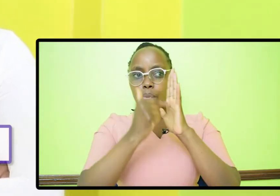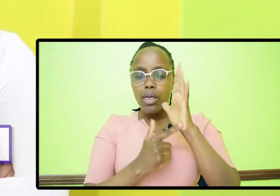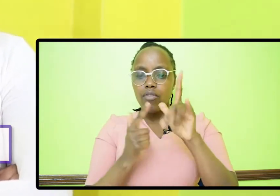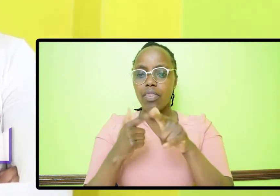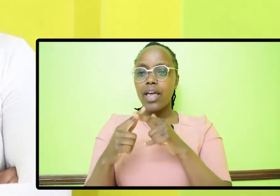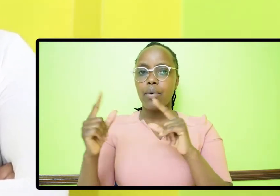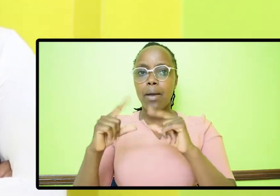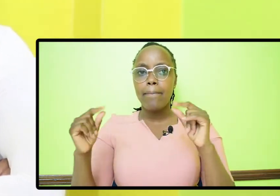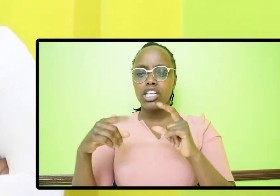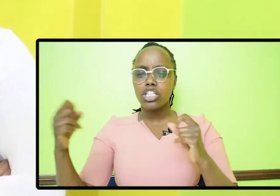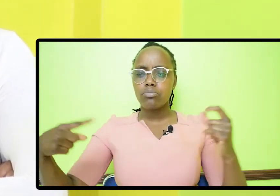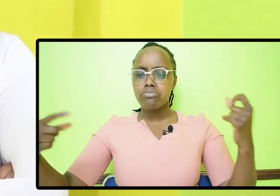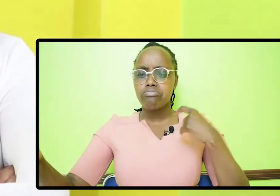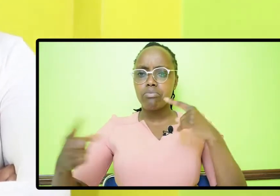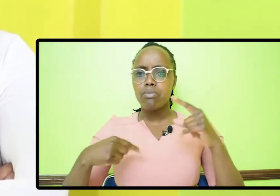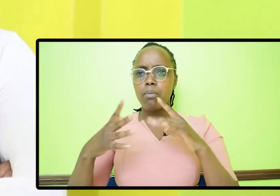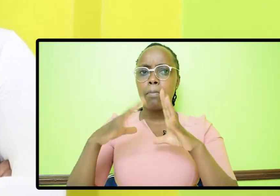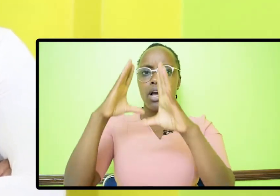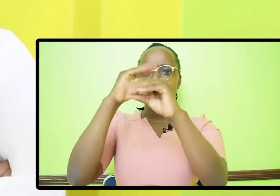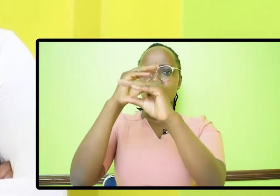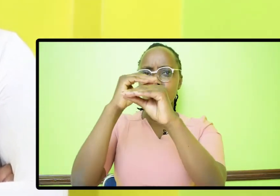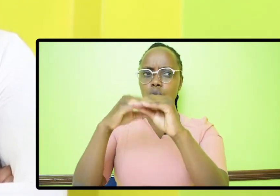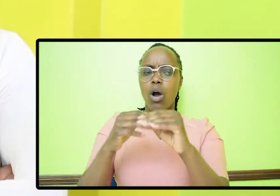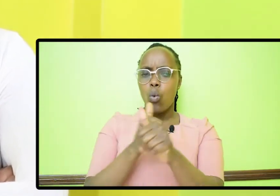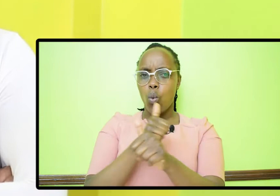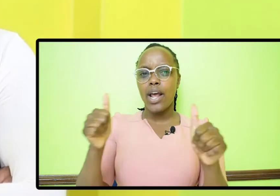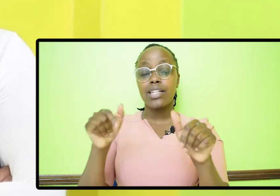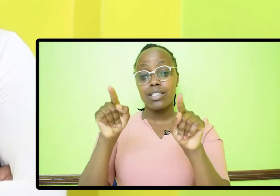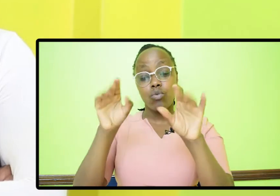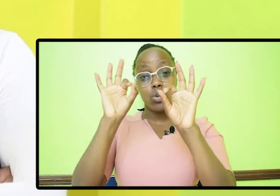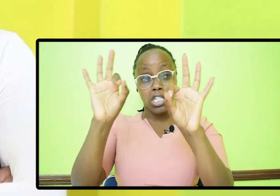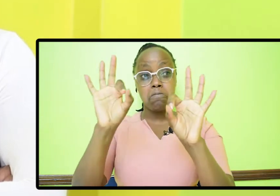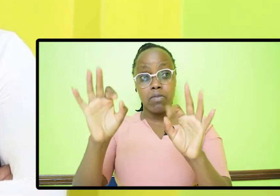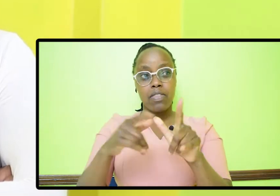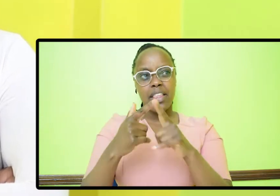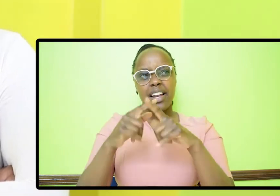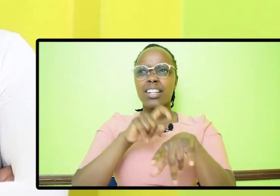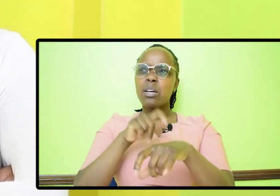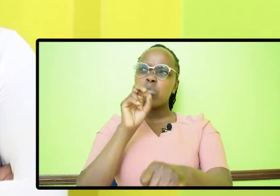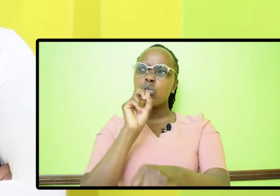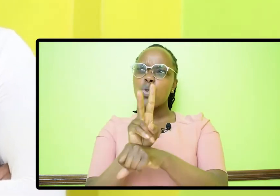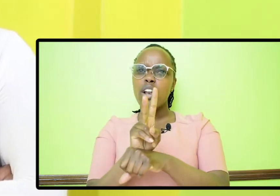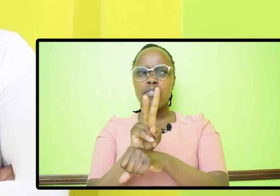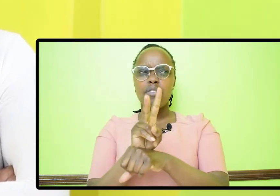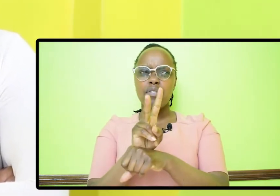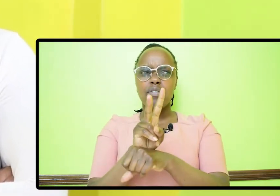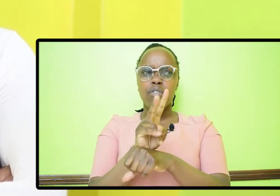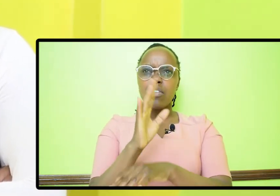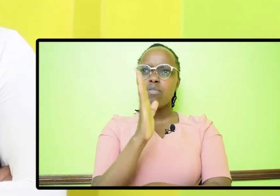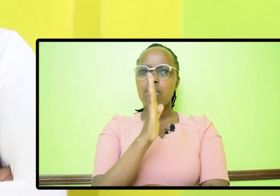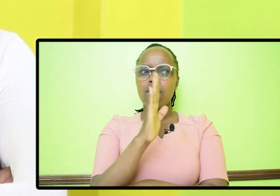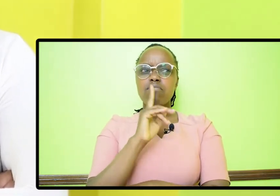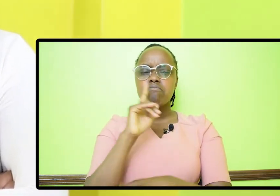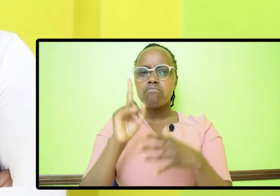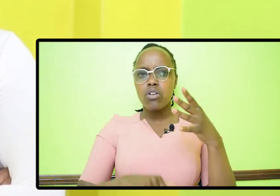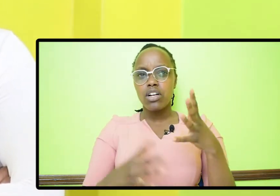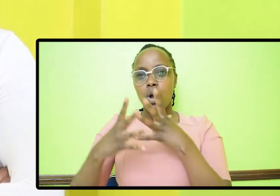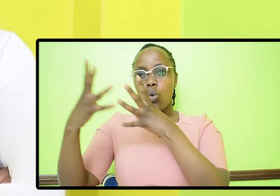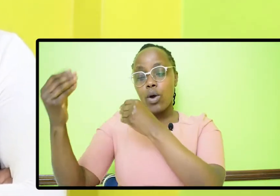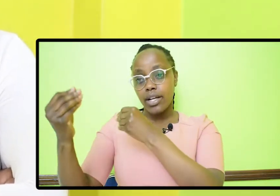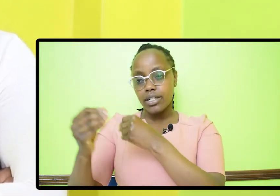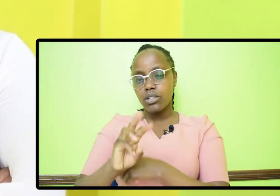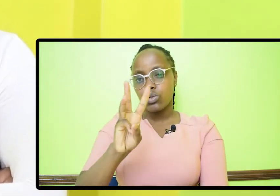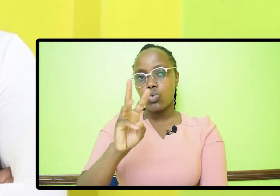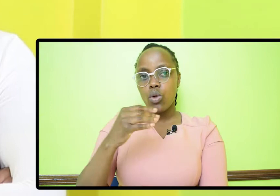okay, fine. We text, we chat, video calls and all that. Yeah, it was awesome. And then around 12 a.m. we're told she's gone to